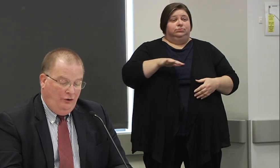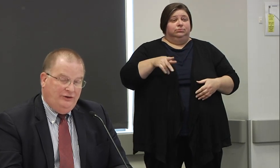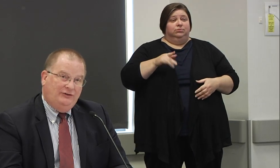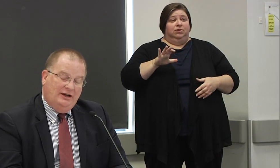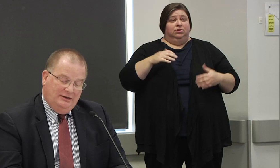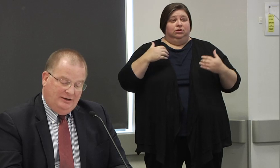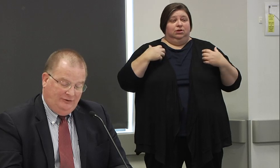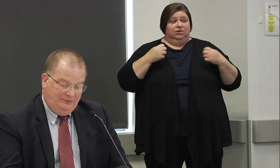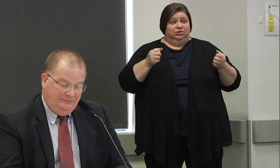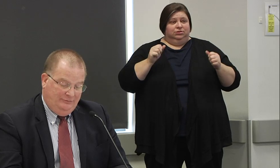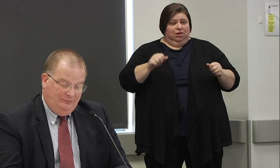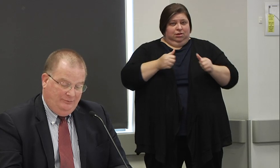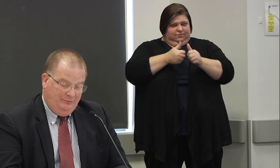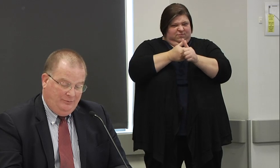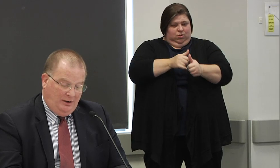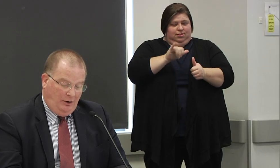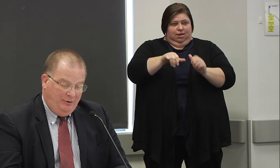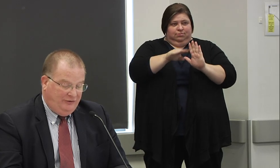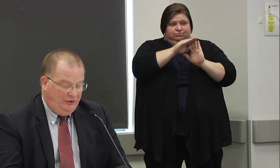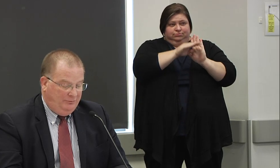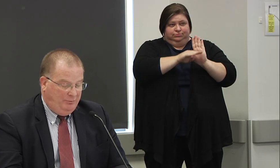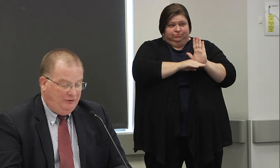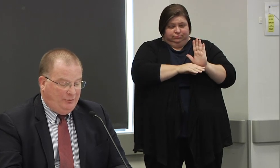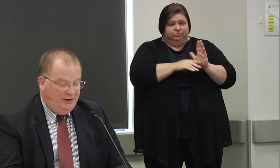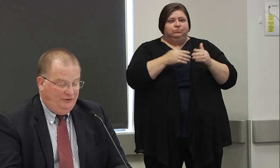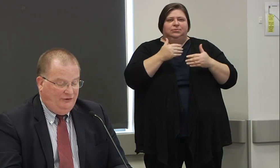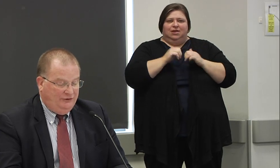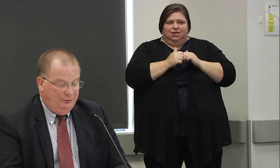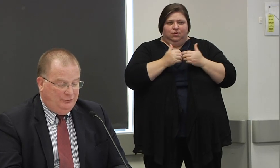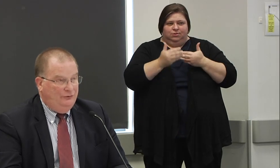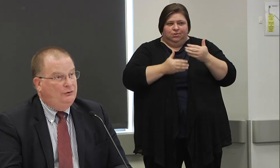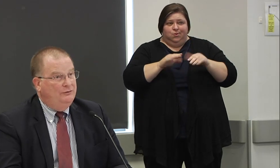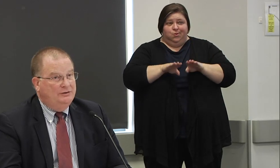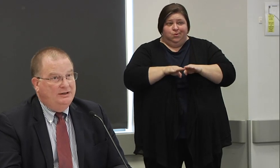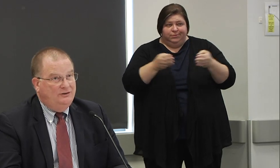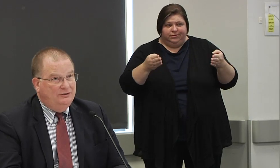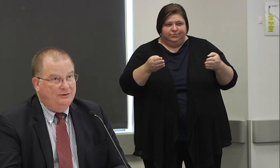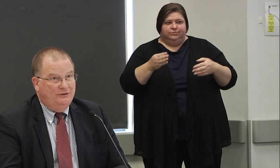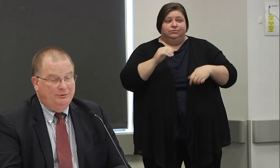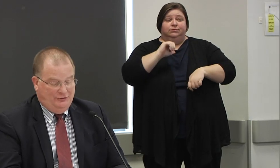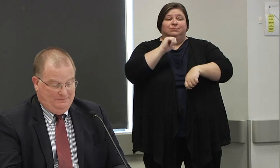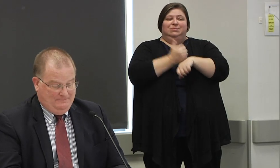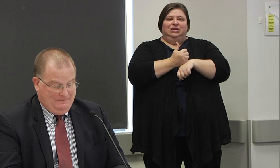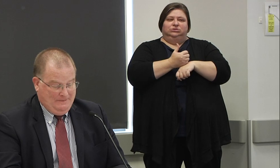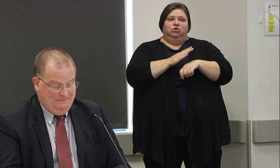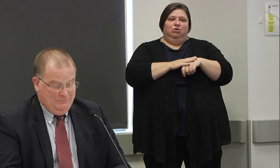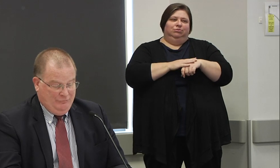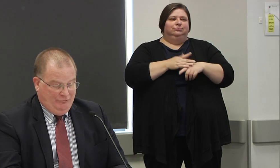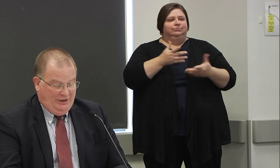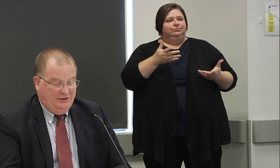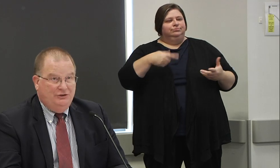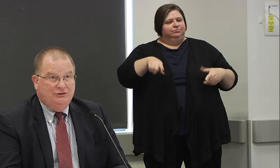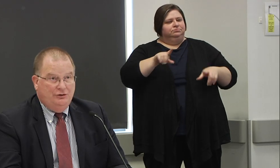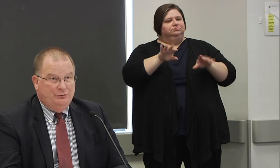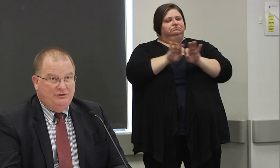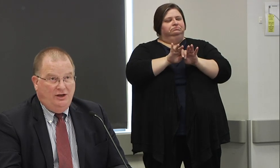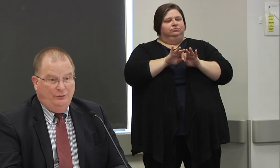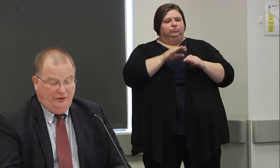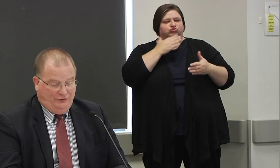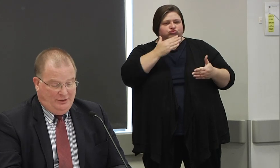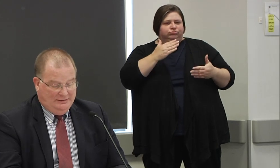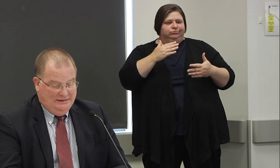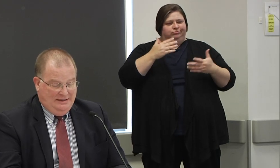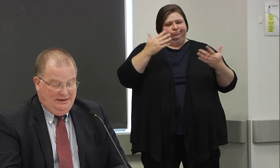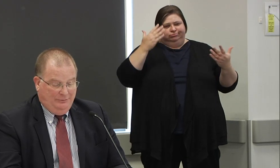these guidelines are based on best practices to reduce COVID-19 transmission. In addition to the retail,